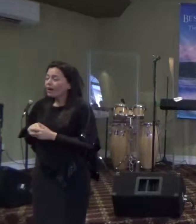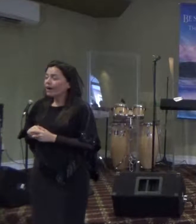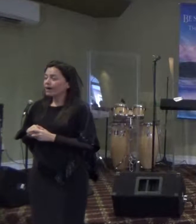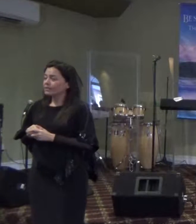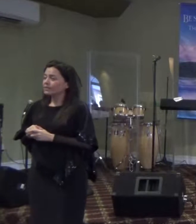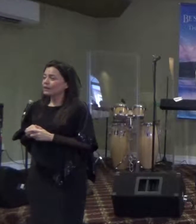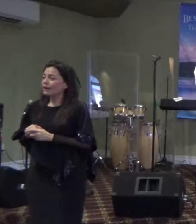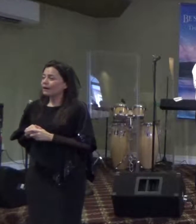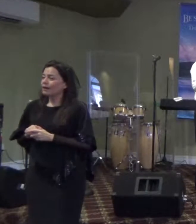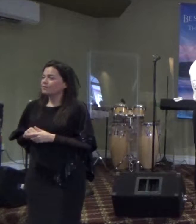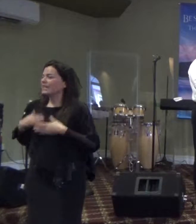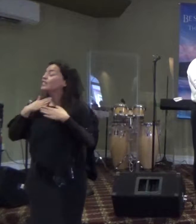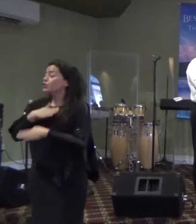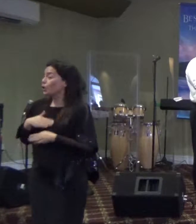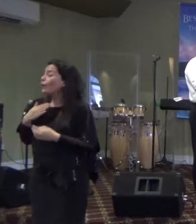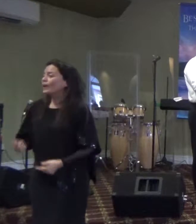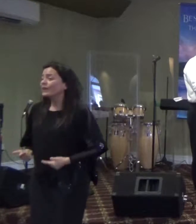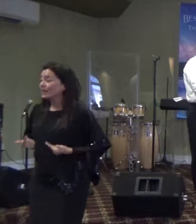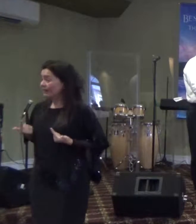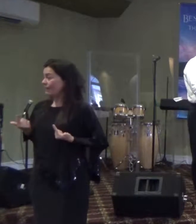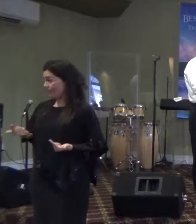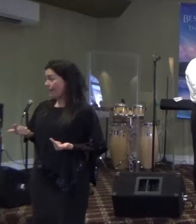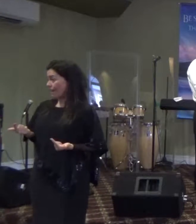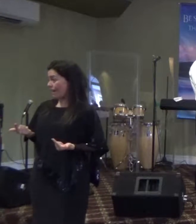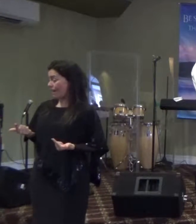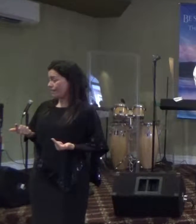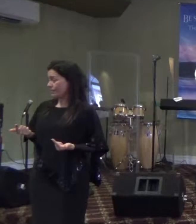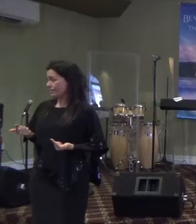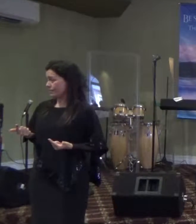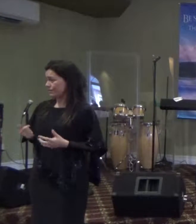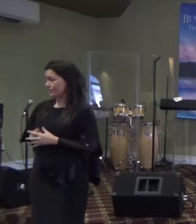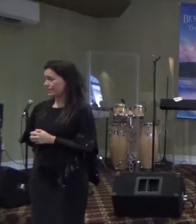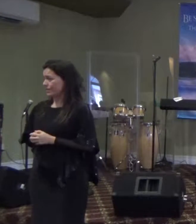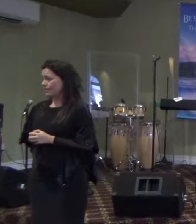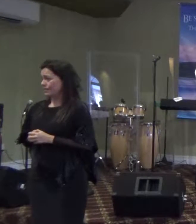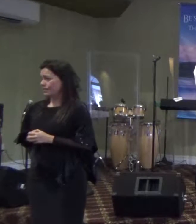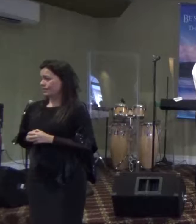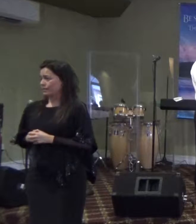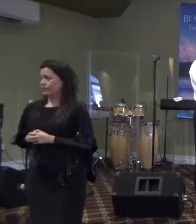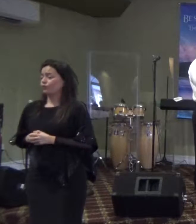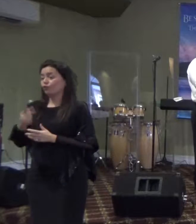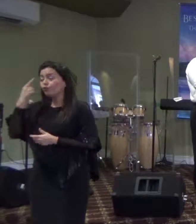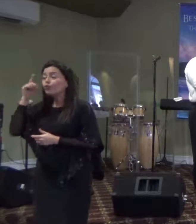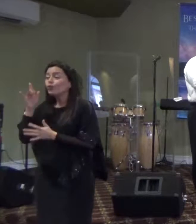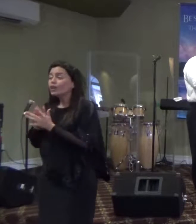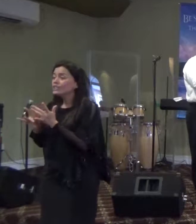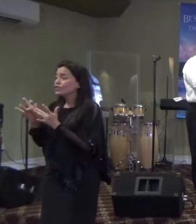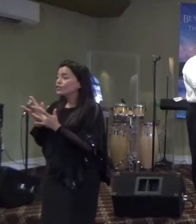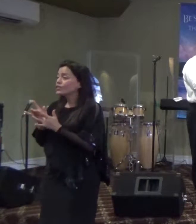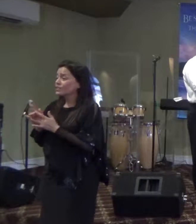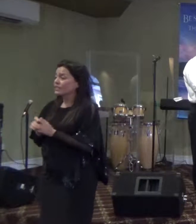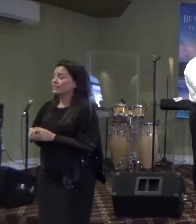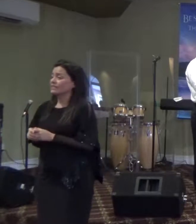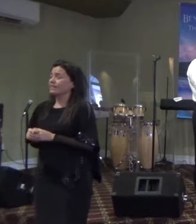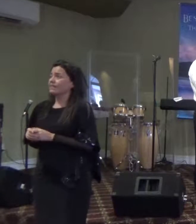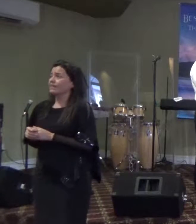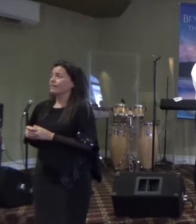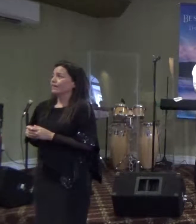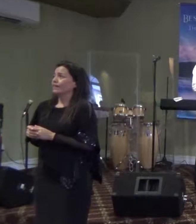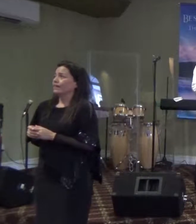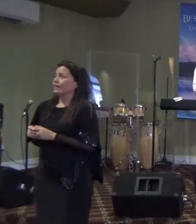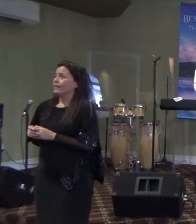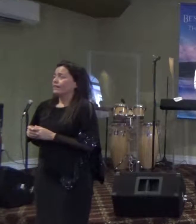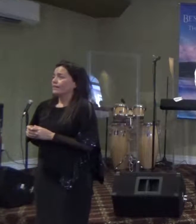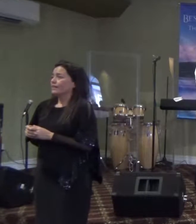life. En la abundancia de los In the bienes. abundance of material things. Hay un enfoque mayor que There's a greater focus